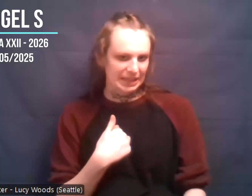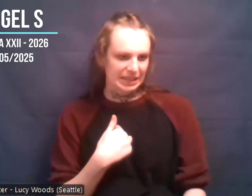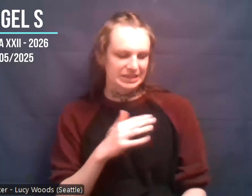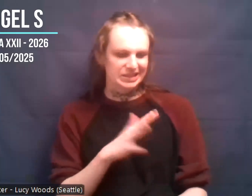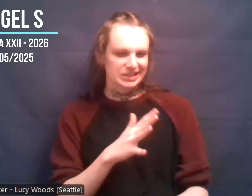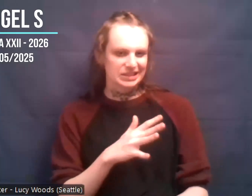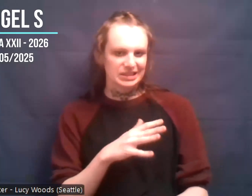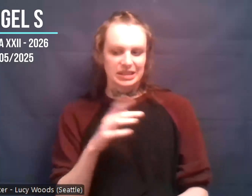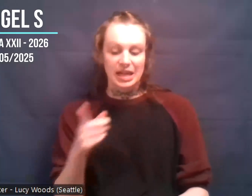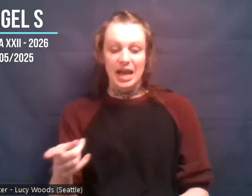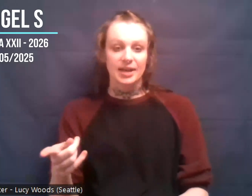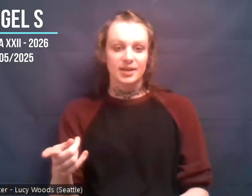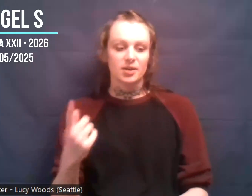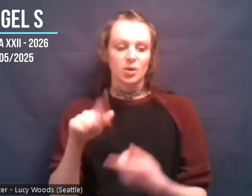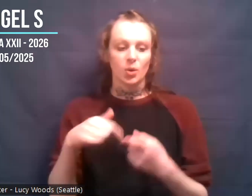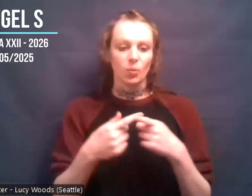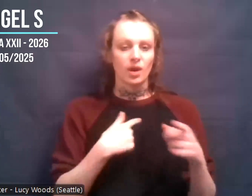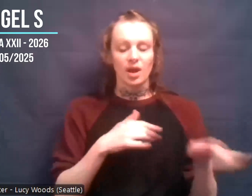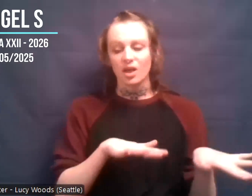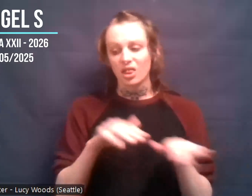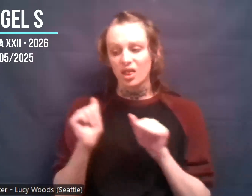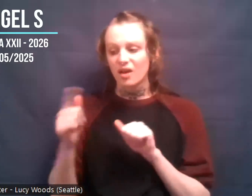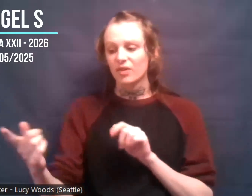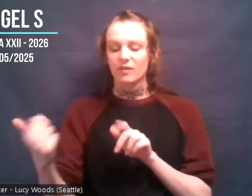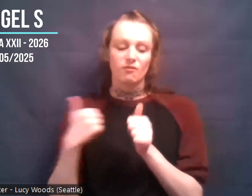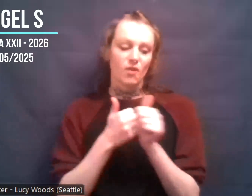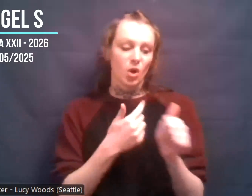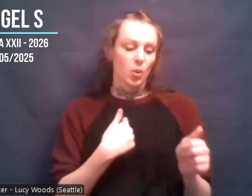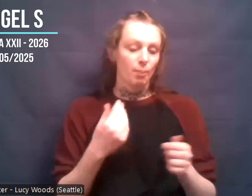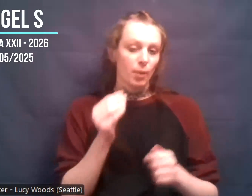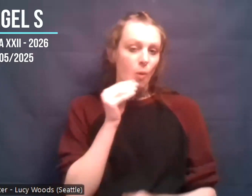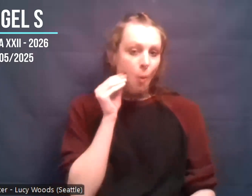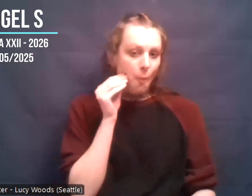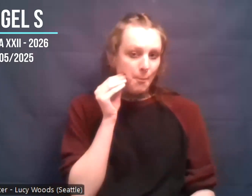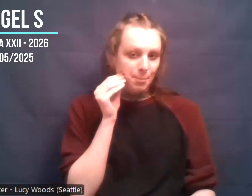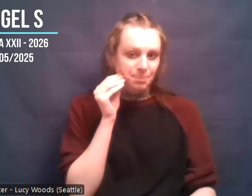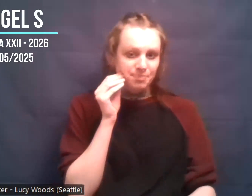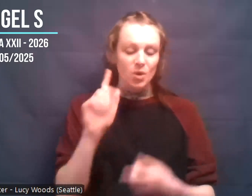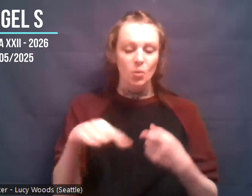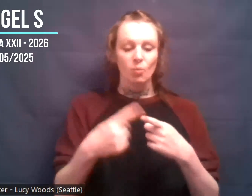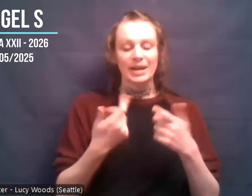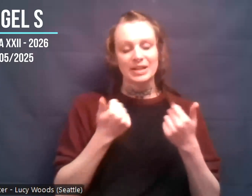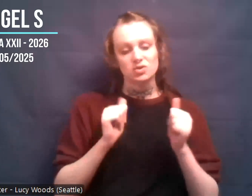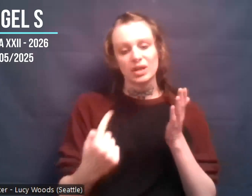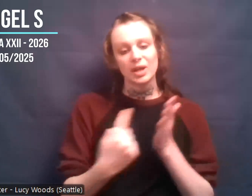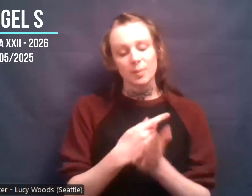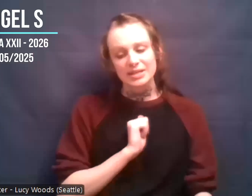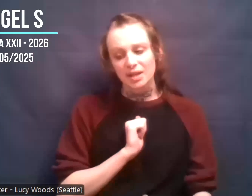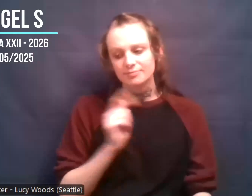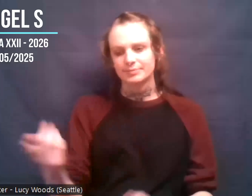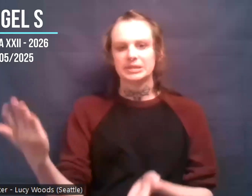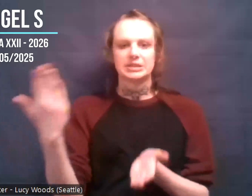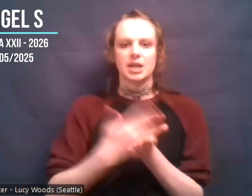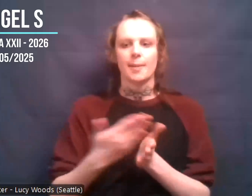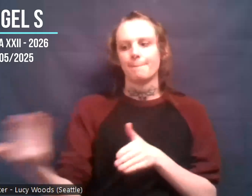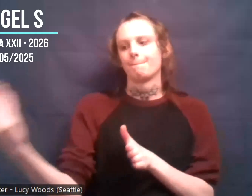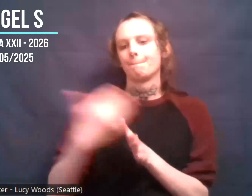harming myself, and he stayed with me until the early hours of the next day. until I got some help.